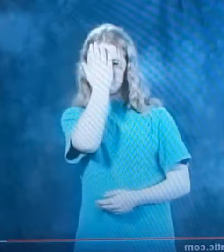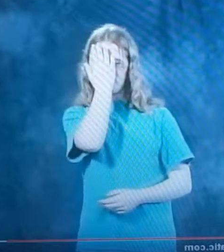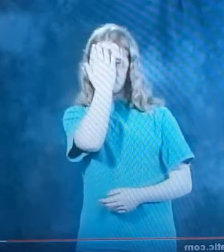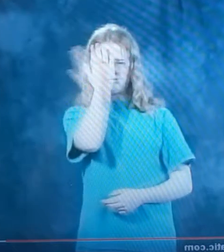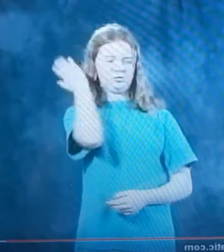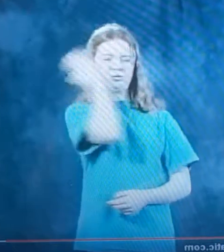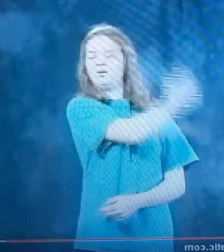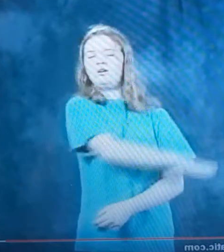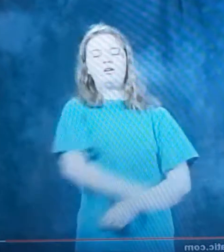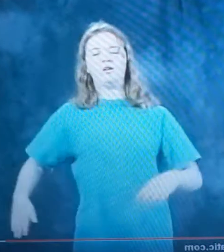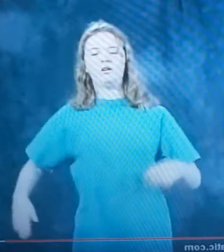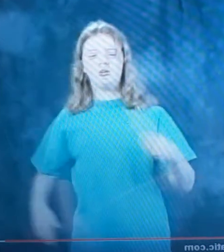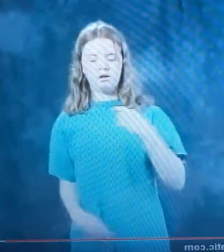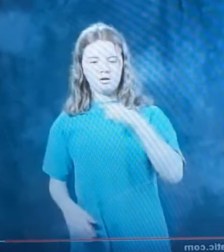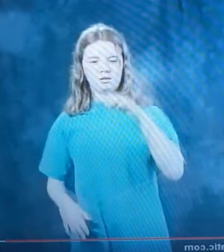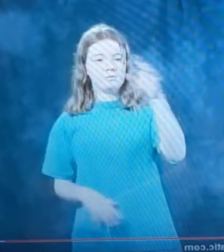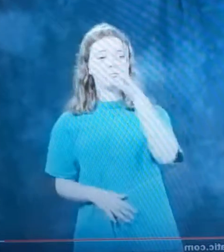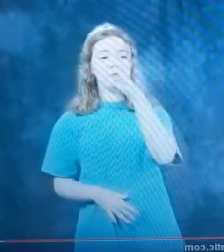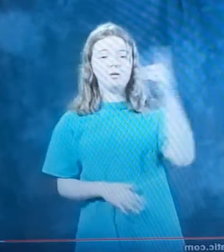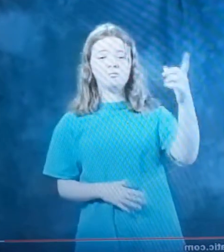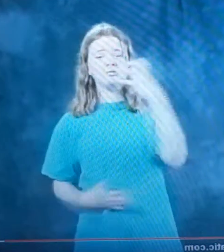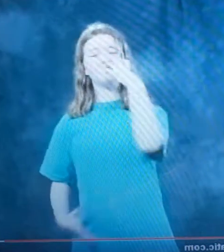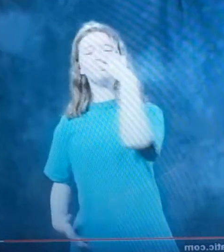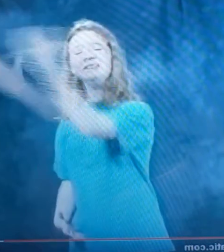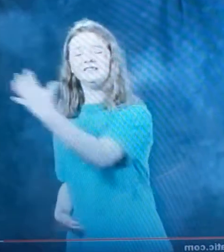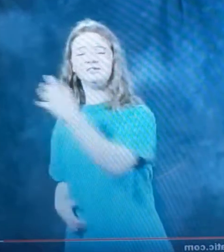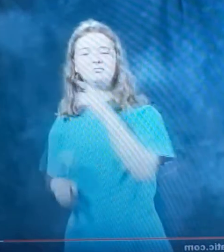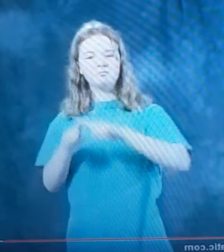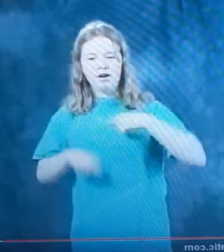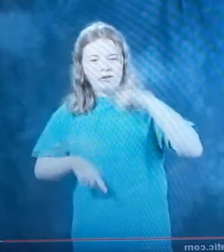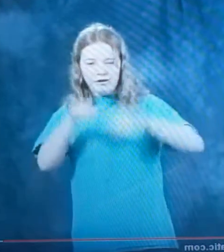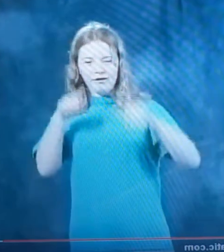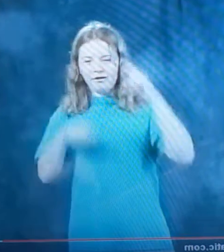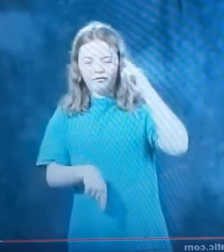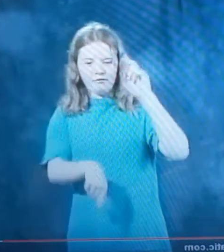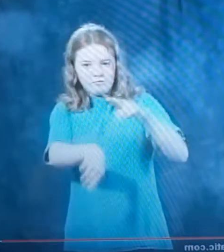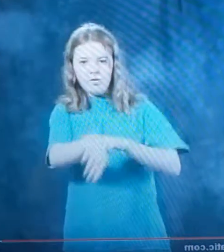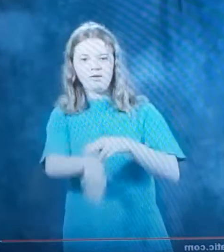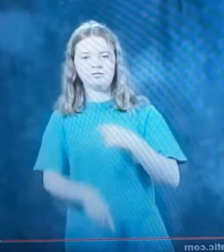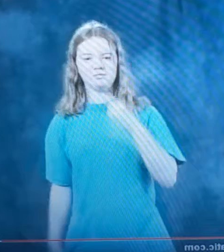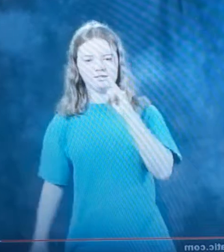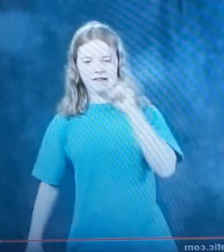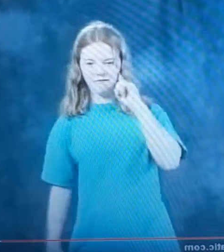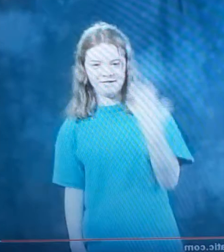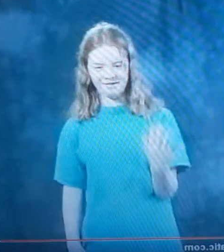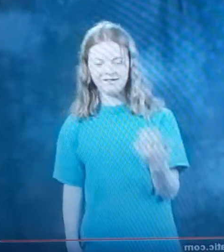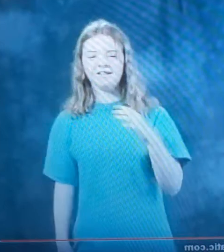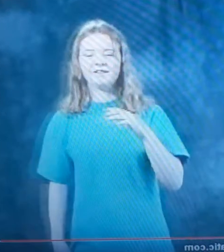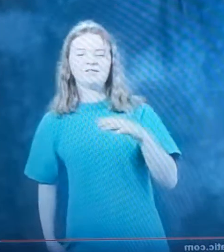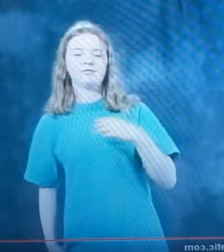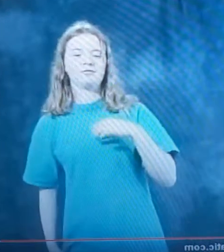face, like 1 inch away from my face. Whew! And my mom screamed, but of course I couldn't hear her because I'm deaf.